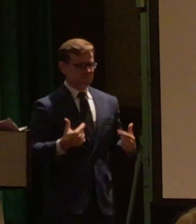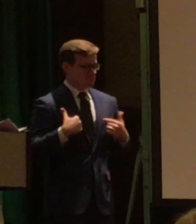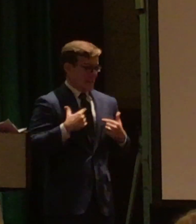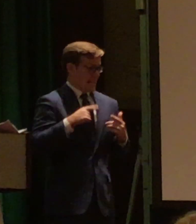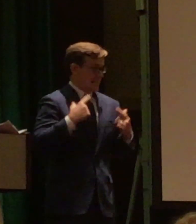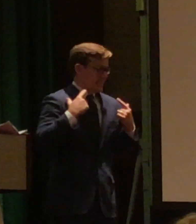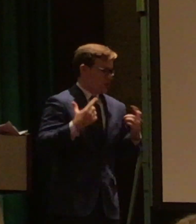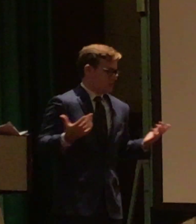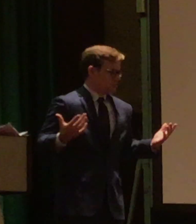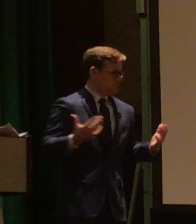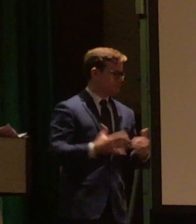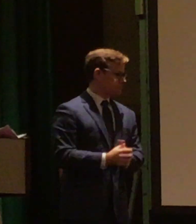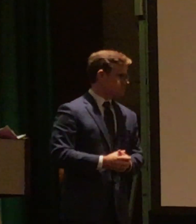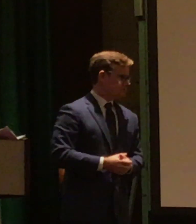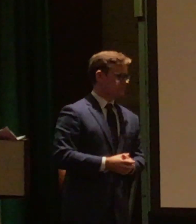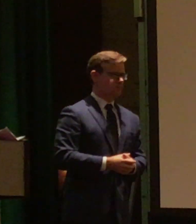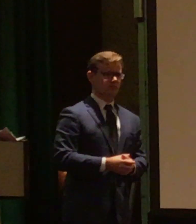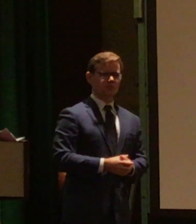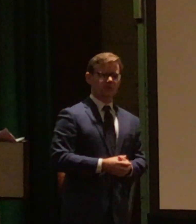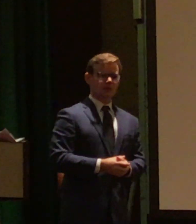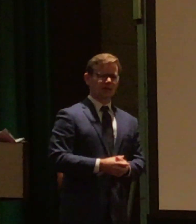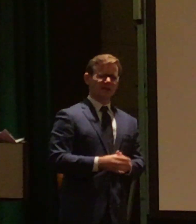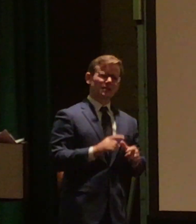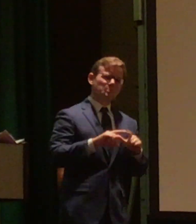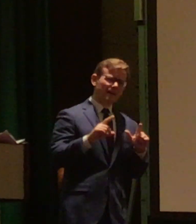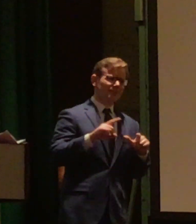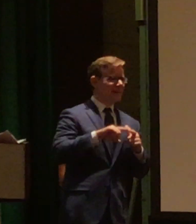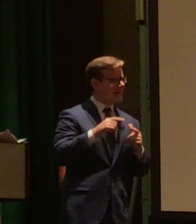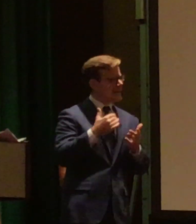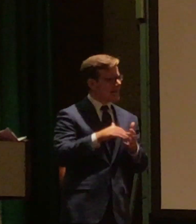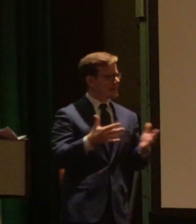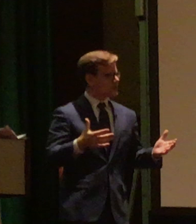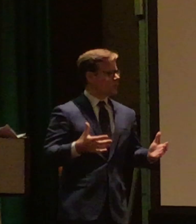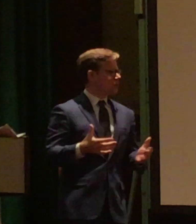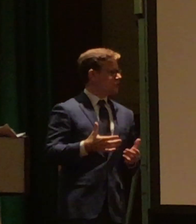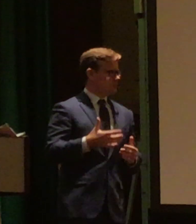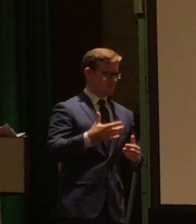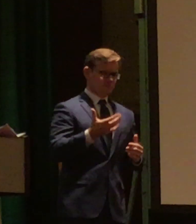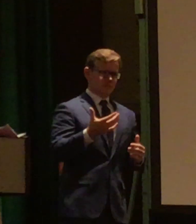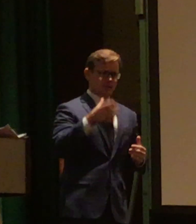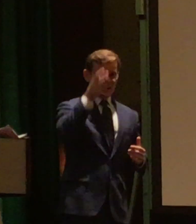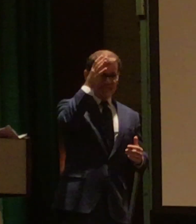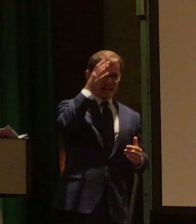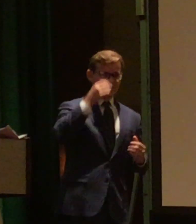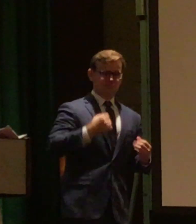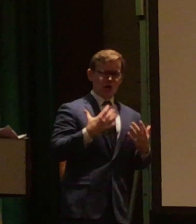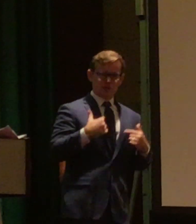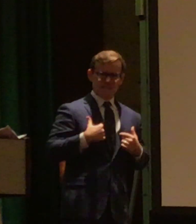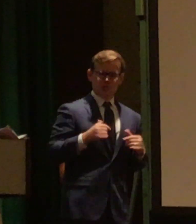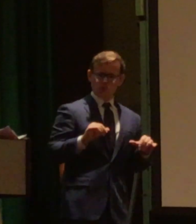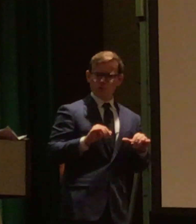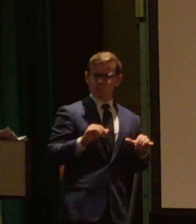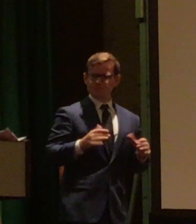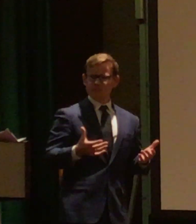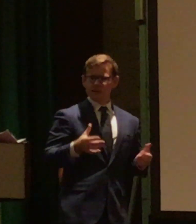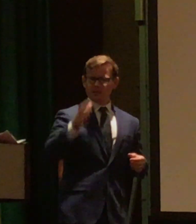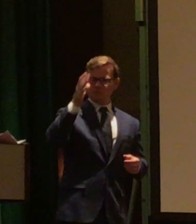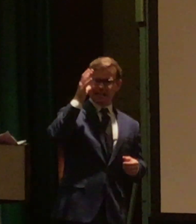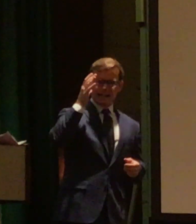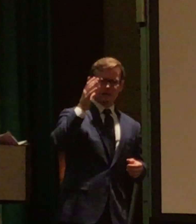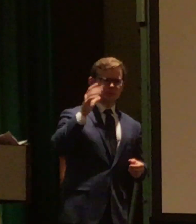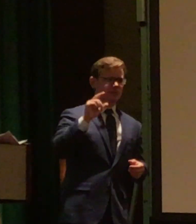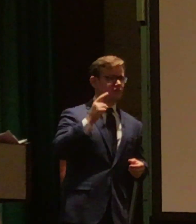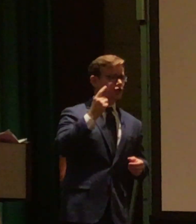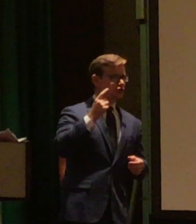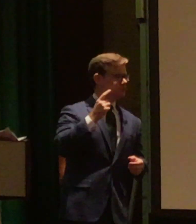military. So I thought, well, if I can't hear, I can't hear. But then once again, my dad